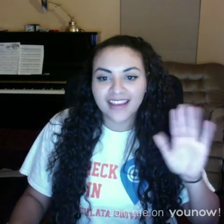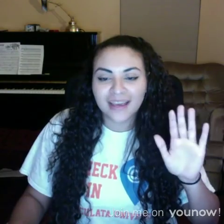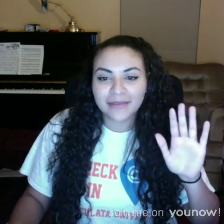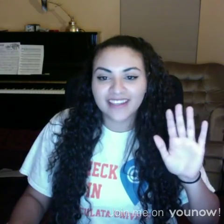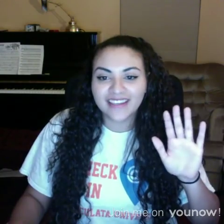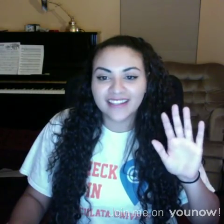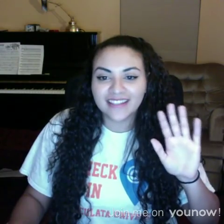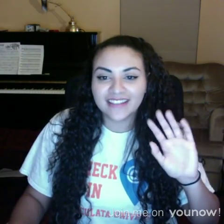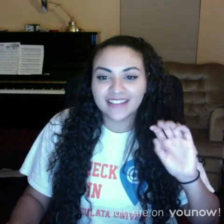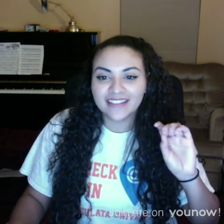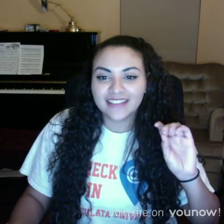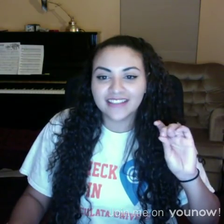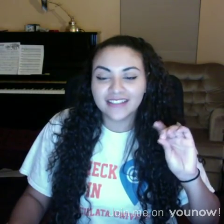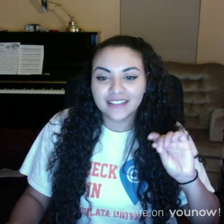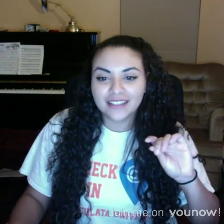Hi, Gabby.